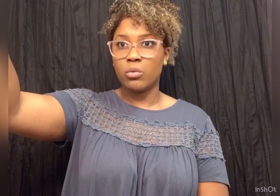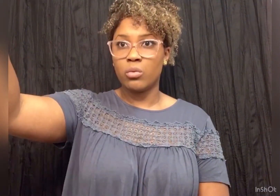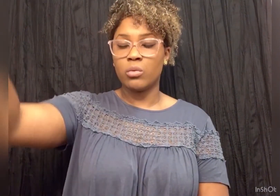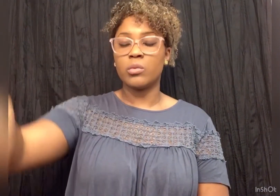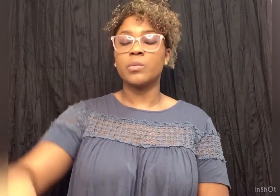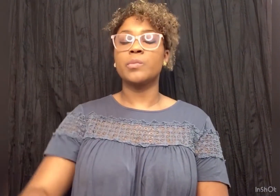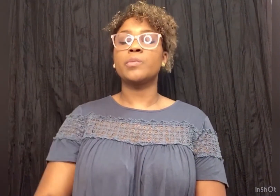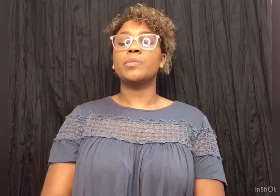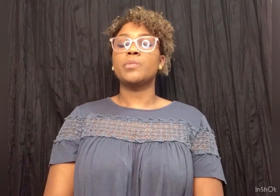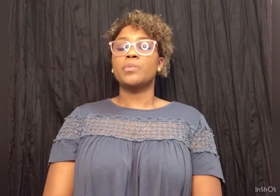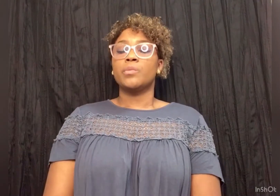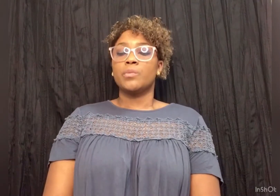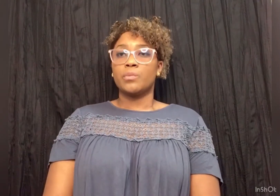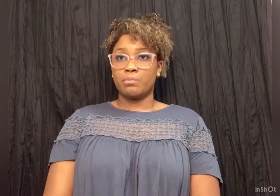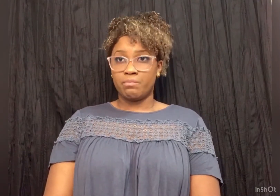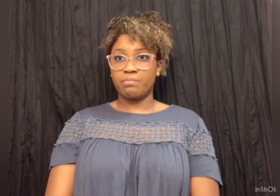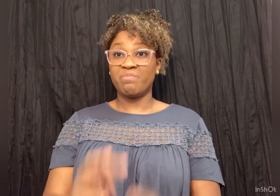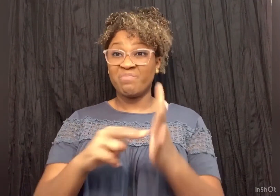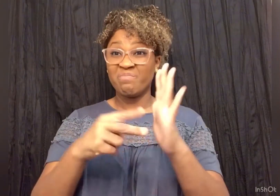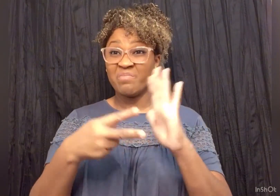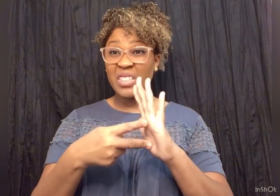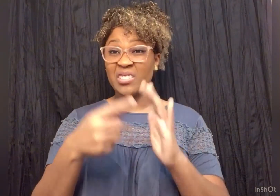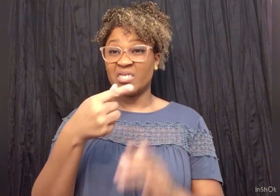The ghetto was to be liquidated entirely.